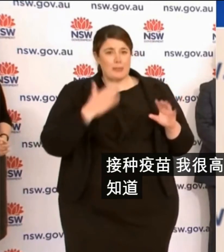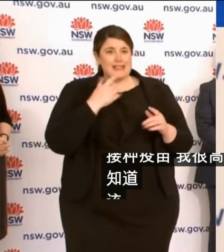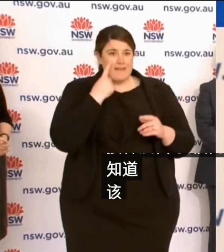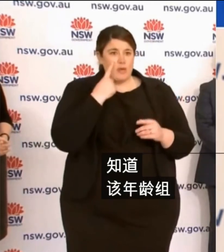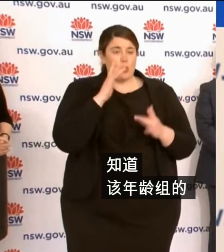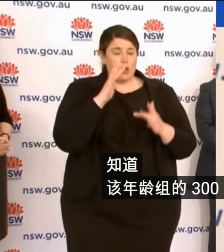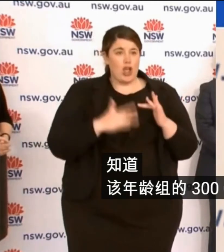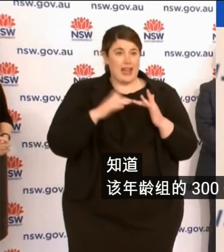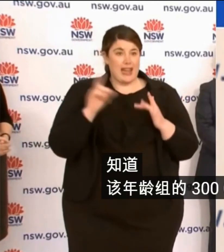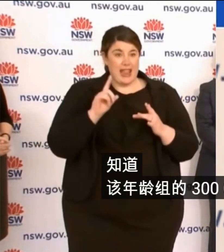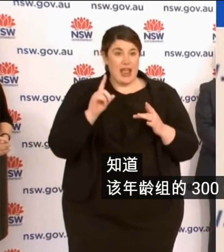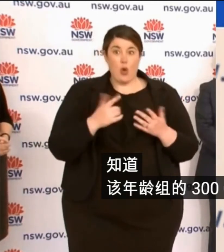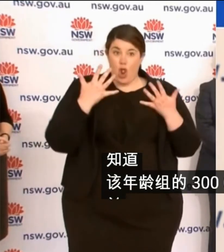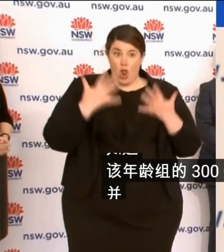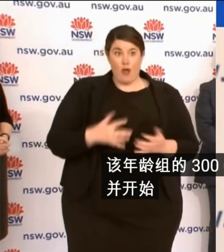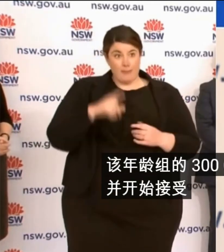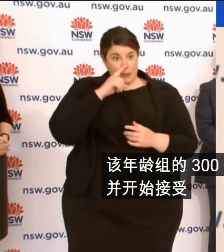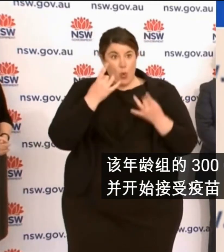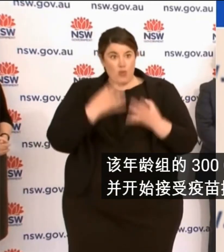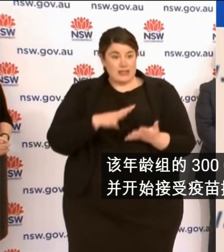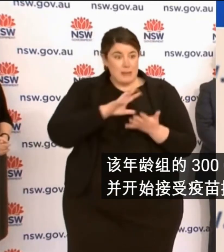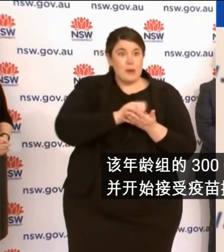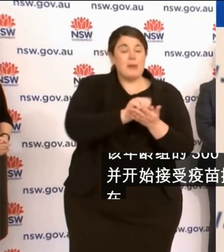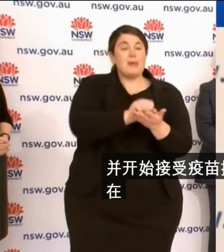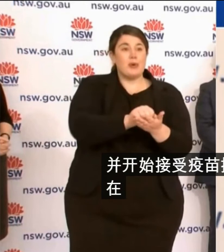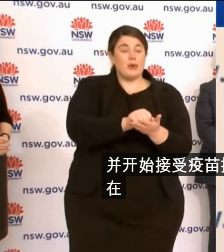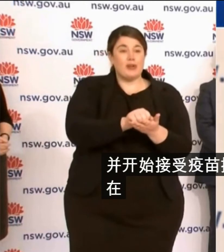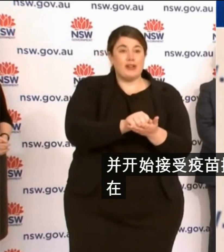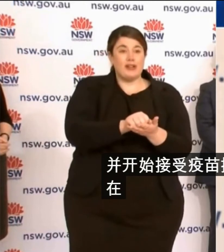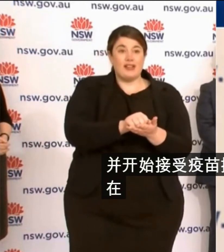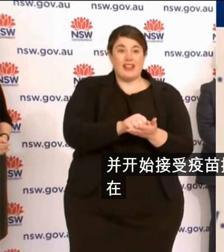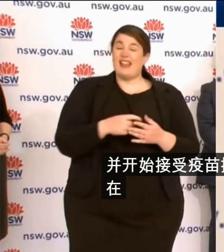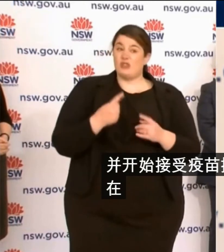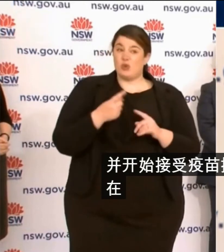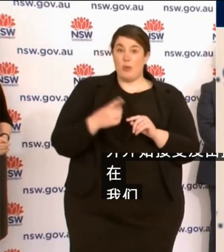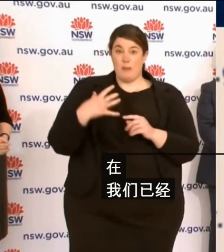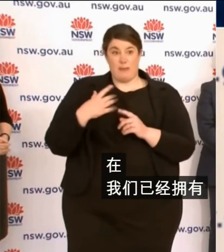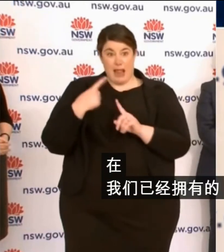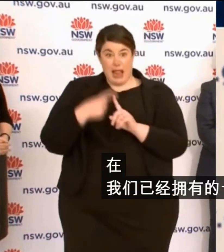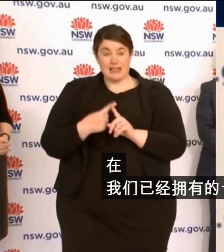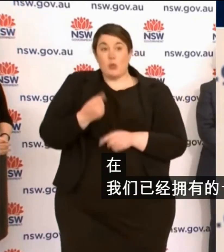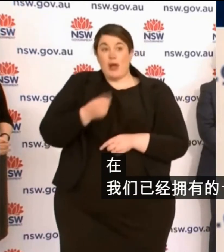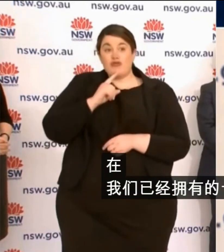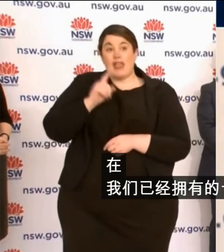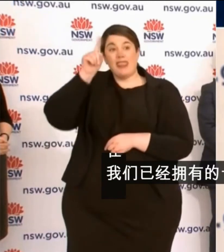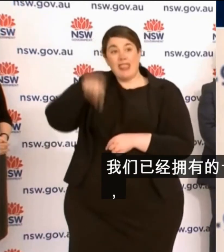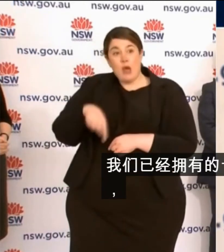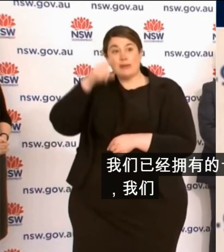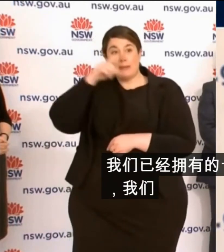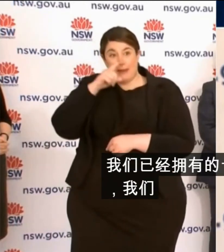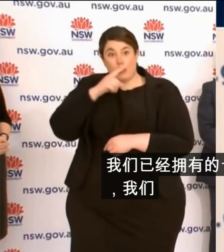300,000 people in that age group have already booked and are starting to receive their vaccines. That's on top of the 100,000 authorised workers that we already had